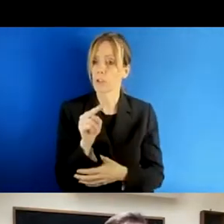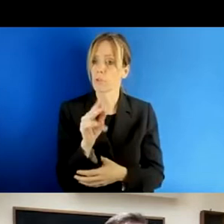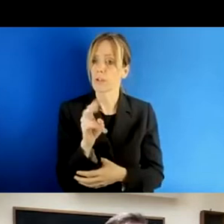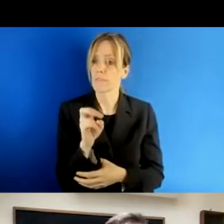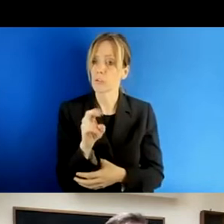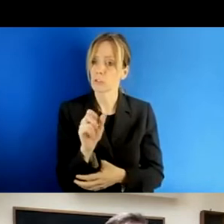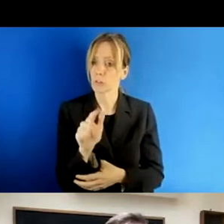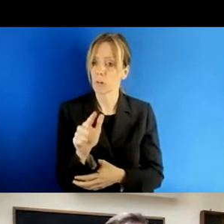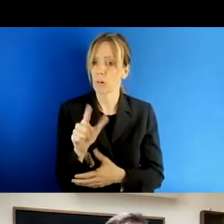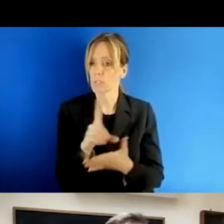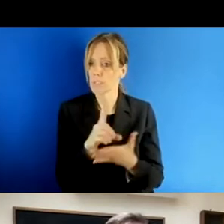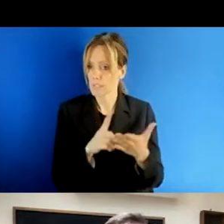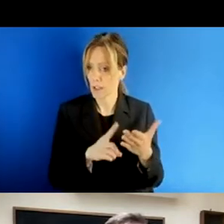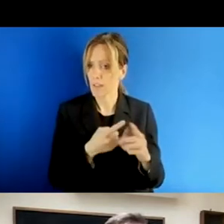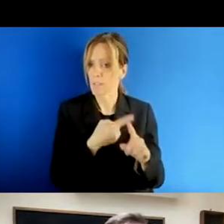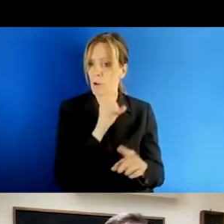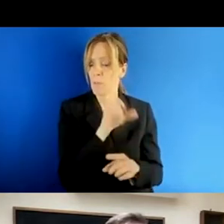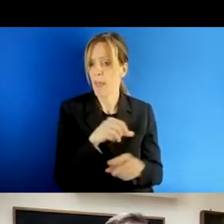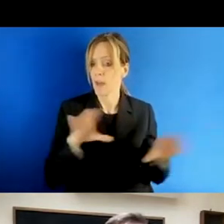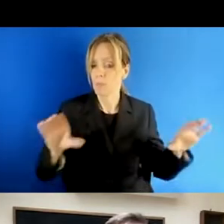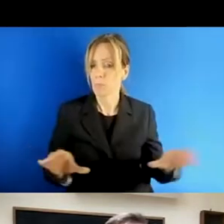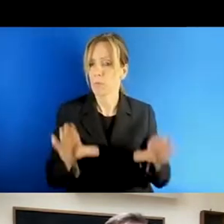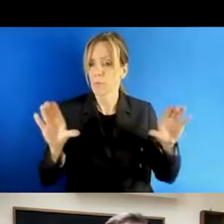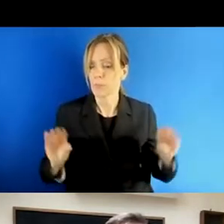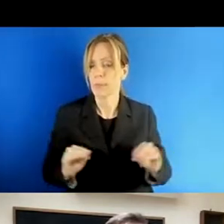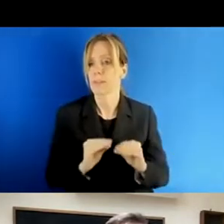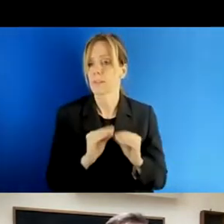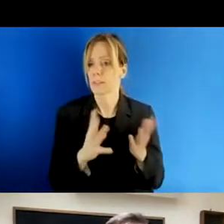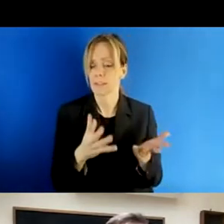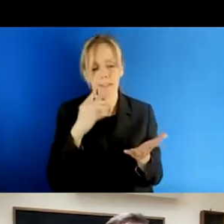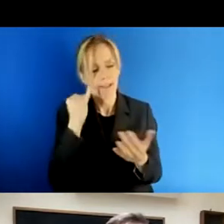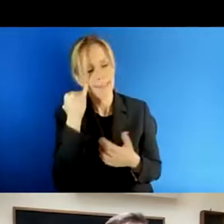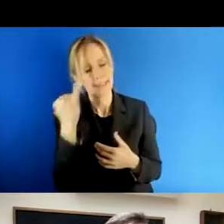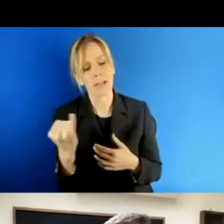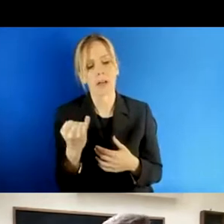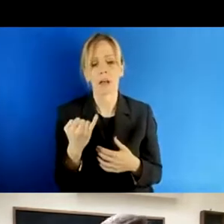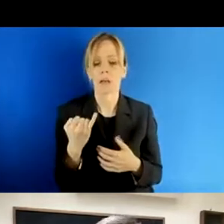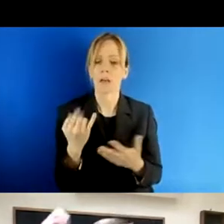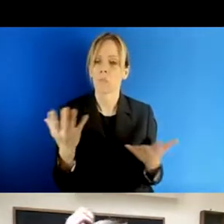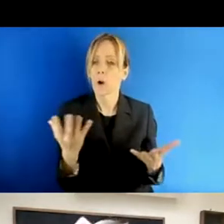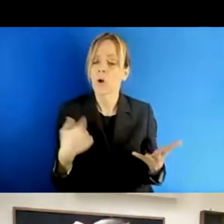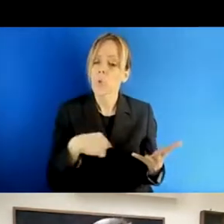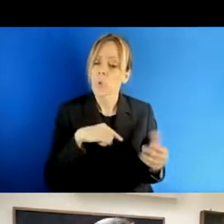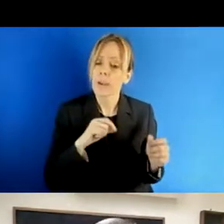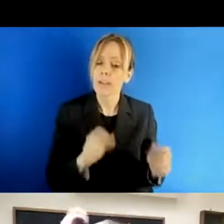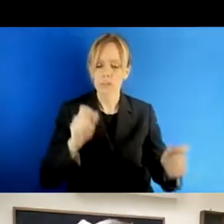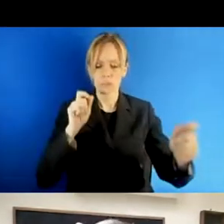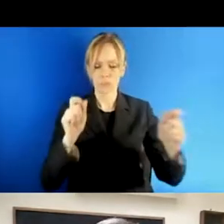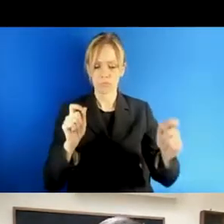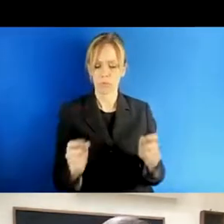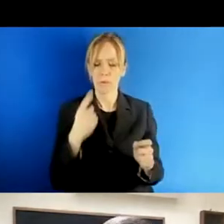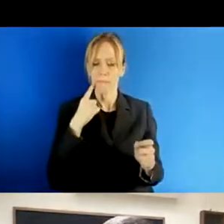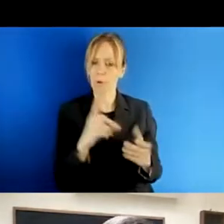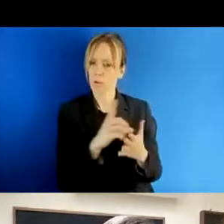that movement, this notion that, hey, we can just make a few tweaks to how we design things so that we can include a